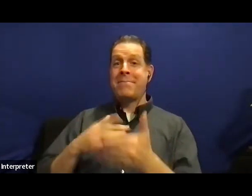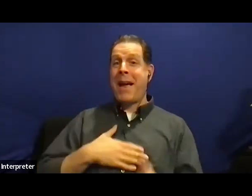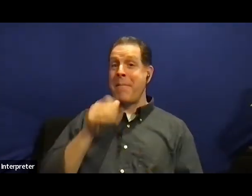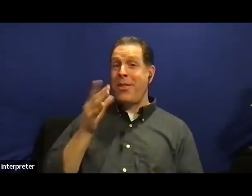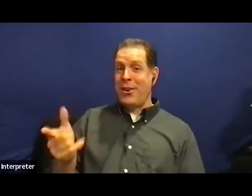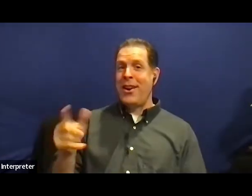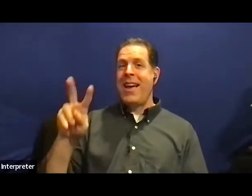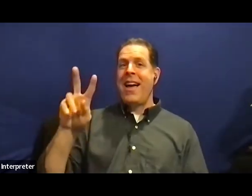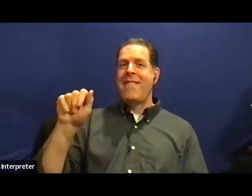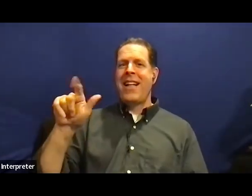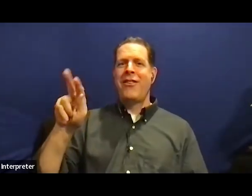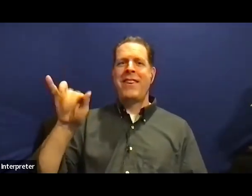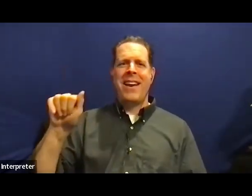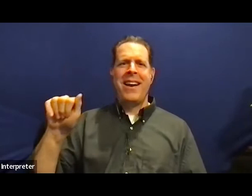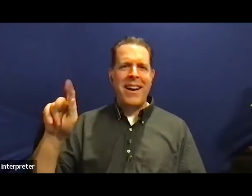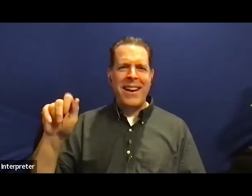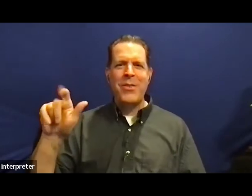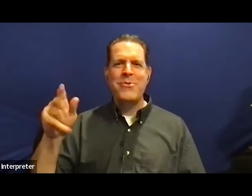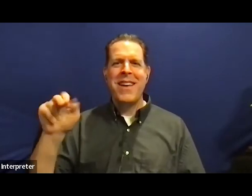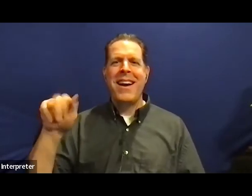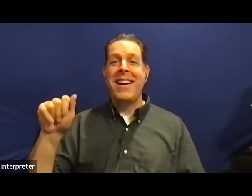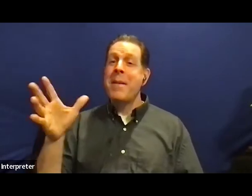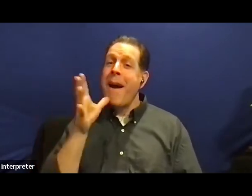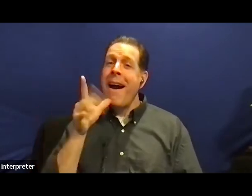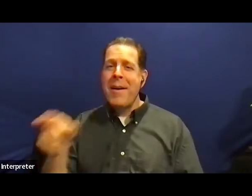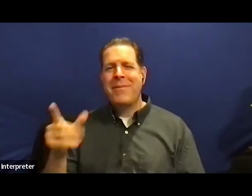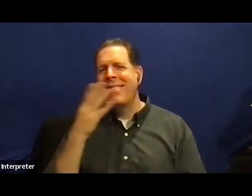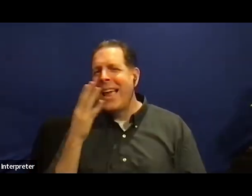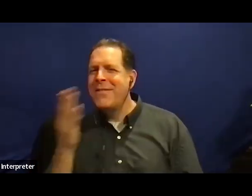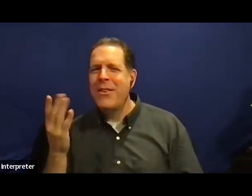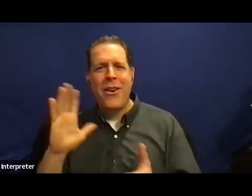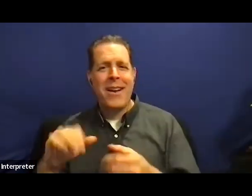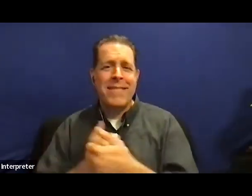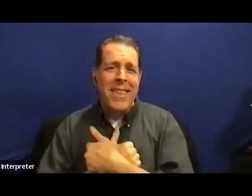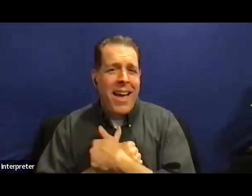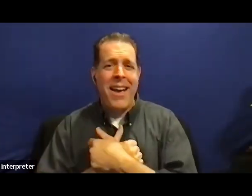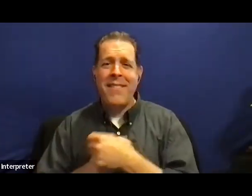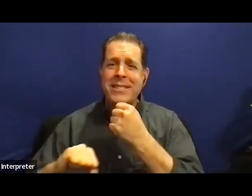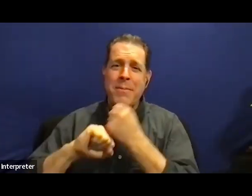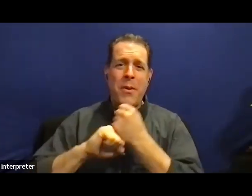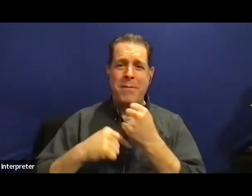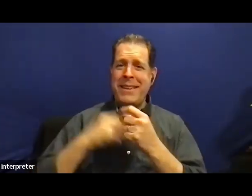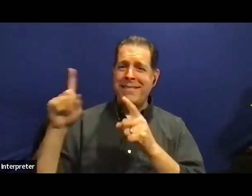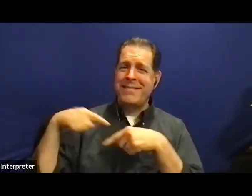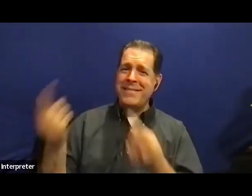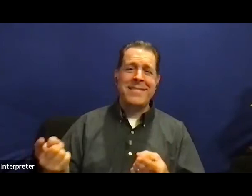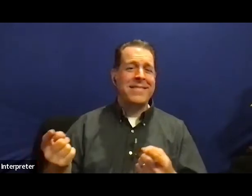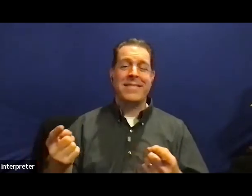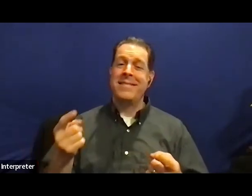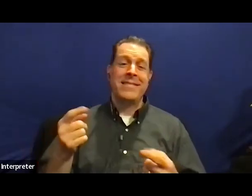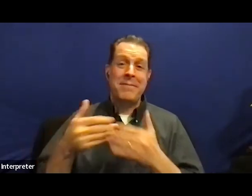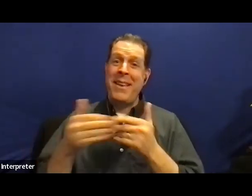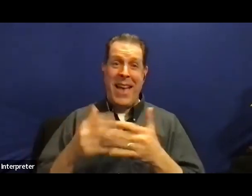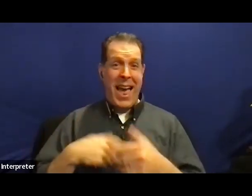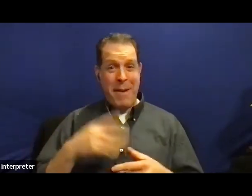Valerie Kaluna, who is here this evening. Mom, I just thank you so much for your continued love and support of me, no matter how difficult I